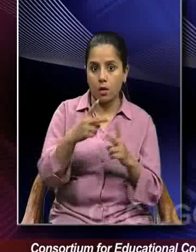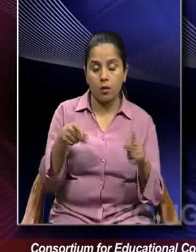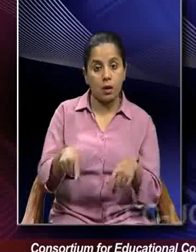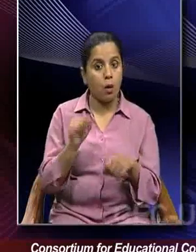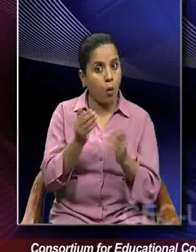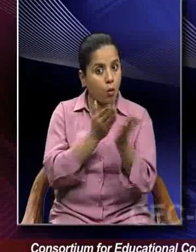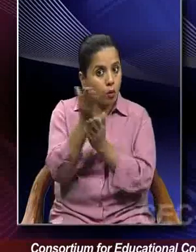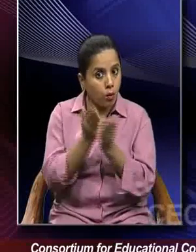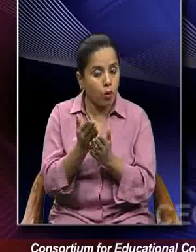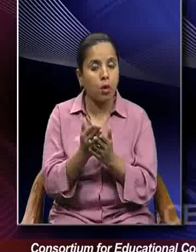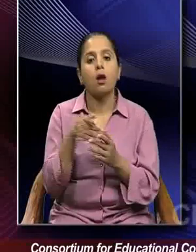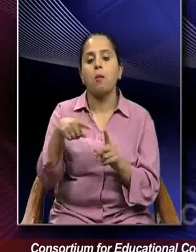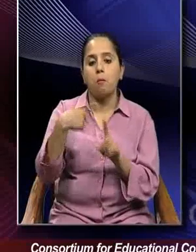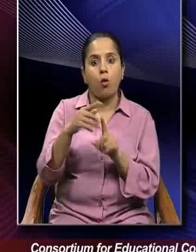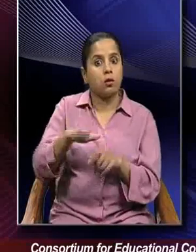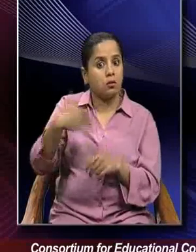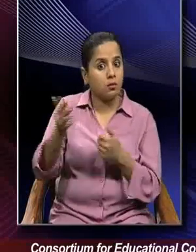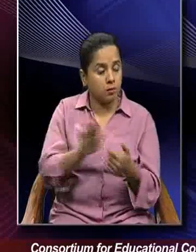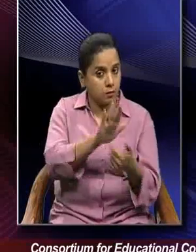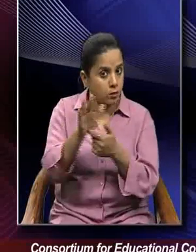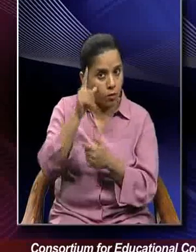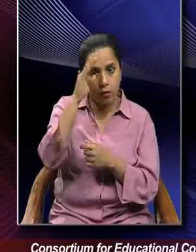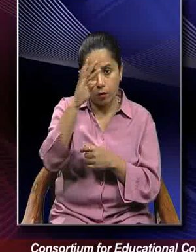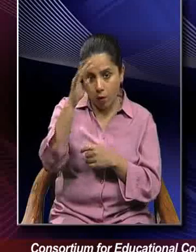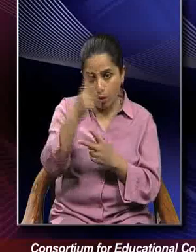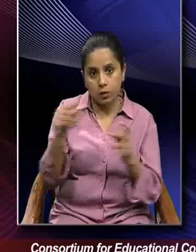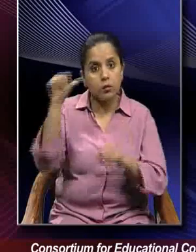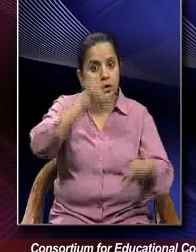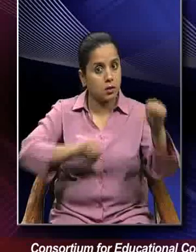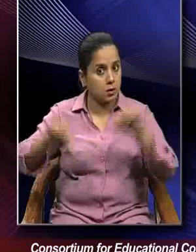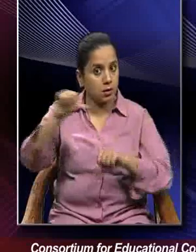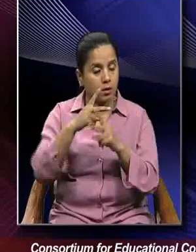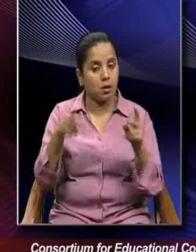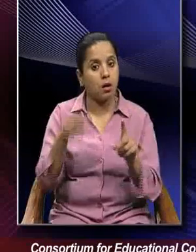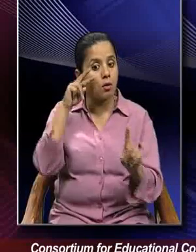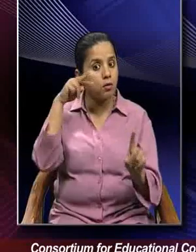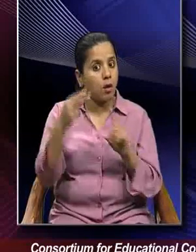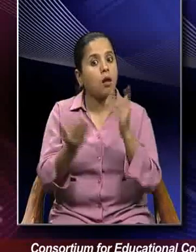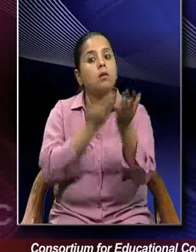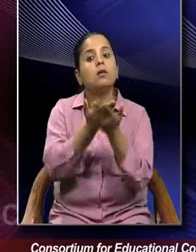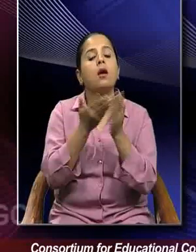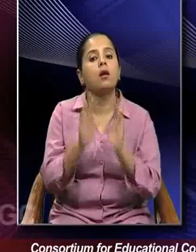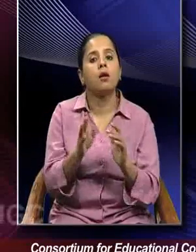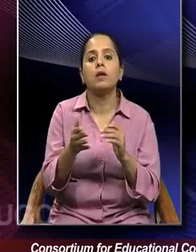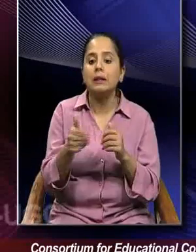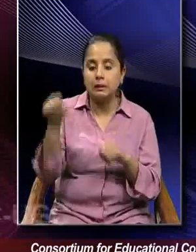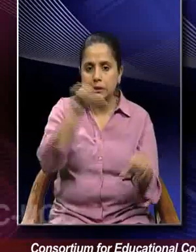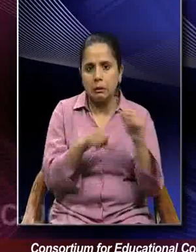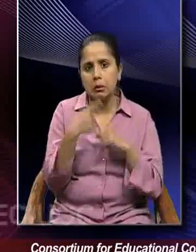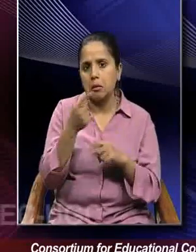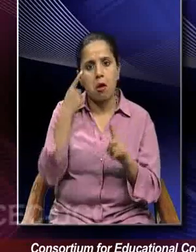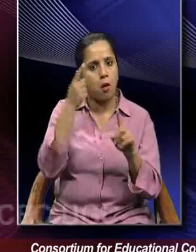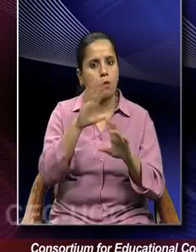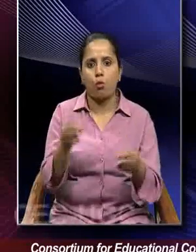type of post-positivistic perspective of philosophy of science, but this perspective suggests that science should not aim